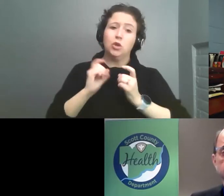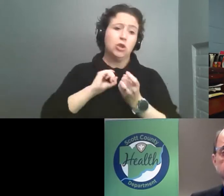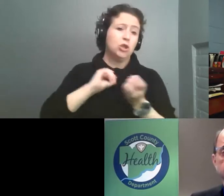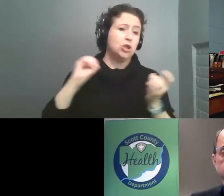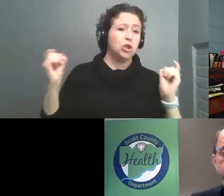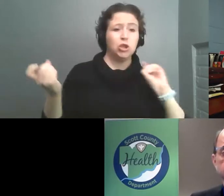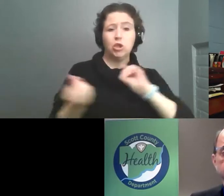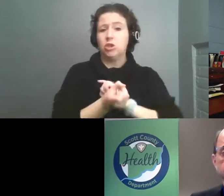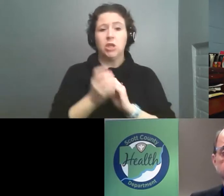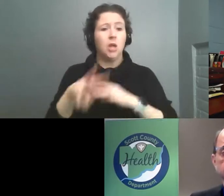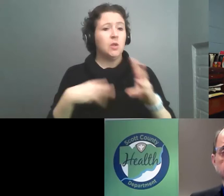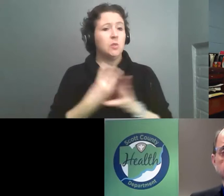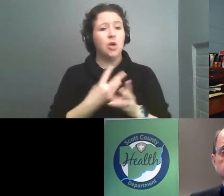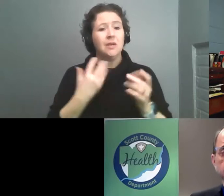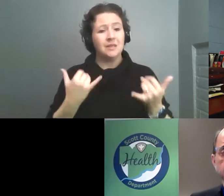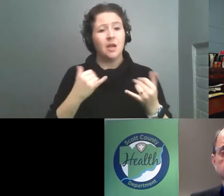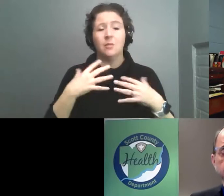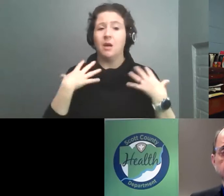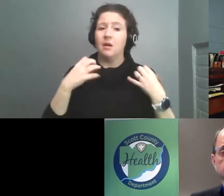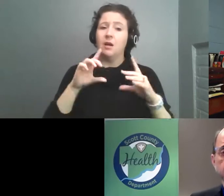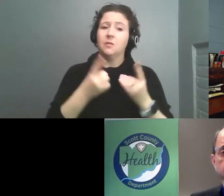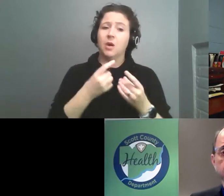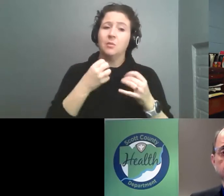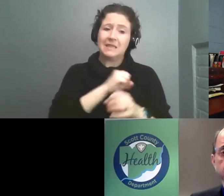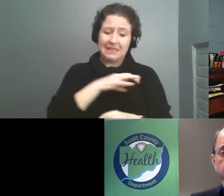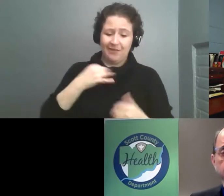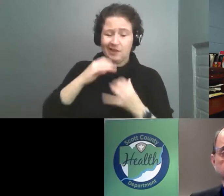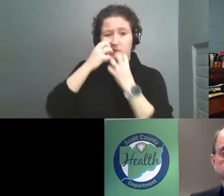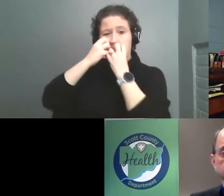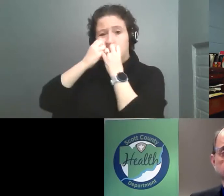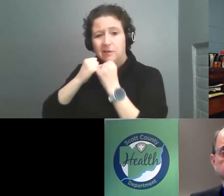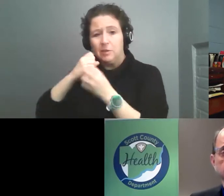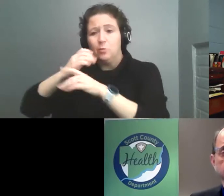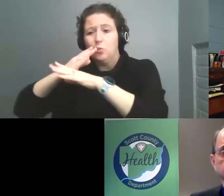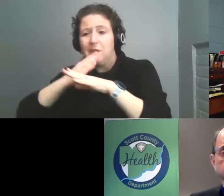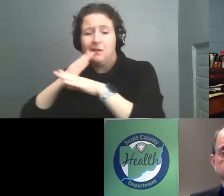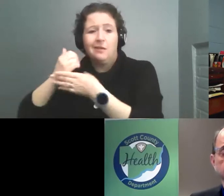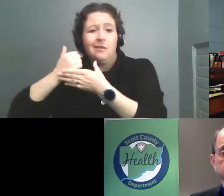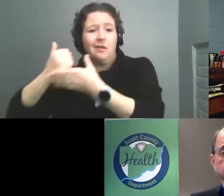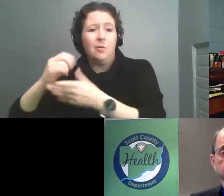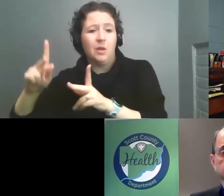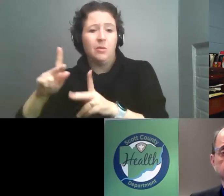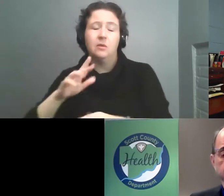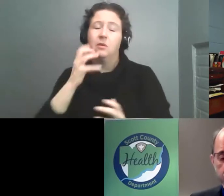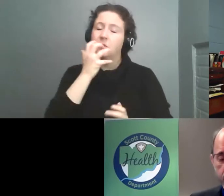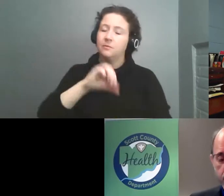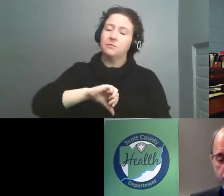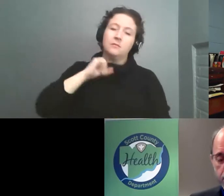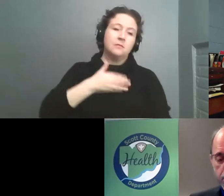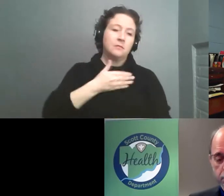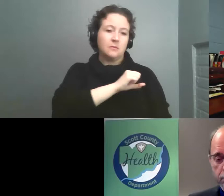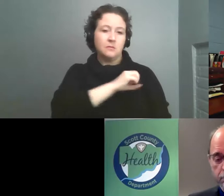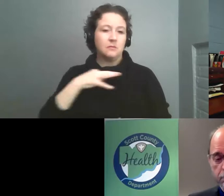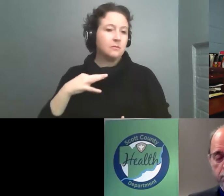home lives, health department staff are still protecting all the public's health. I am very proud of our staff who continue